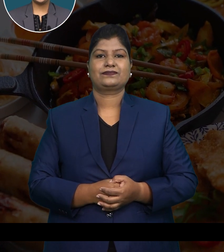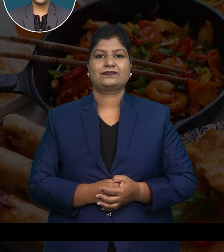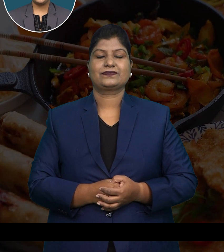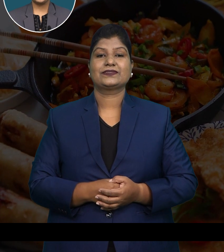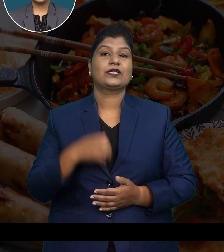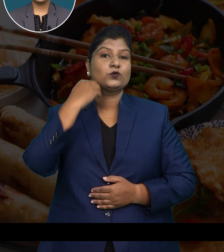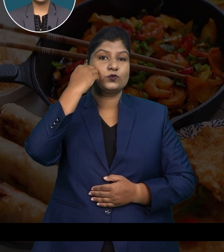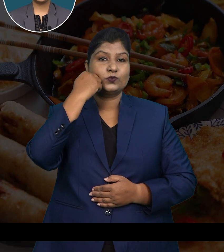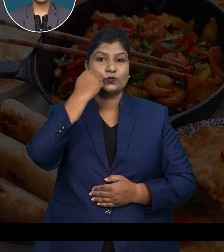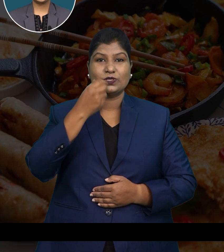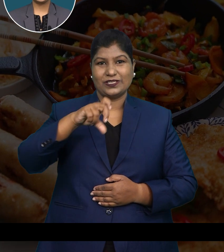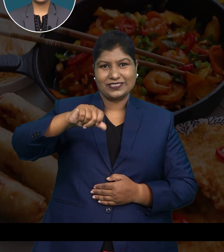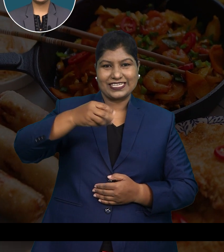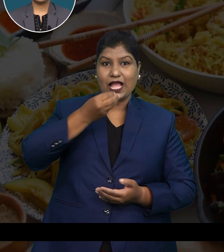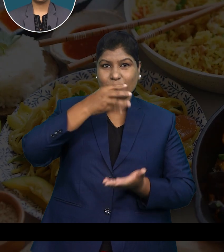pulihora,